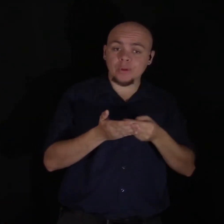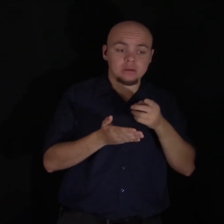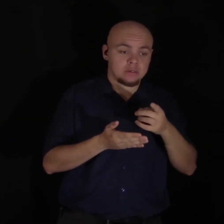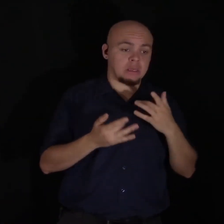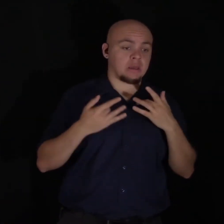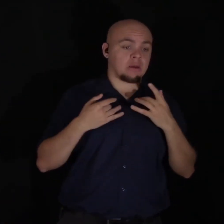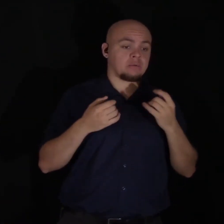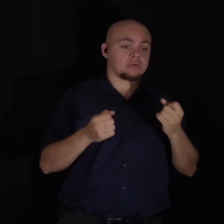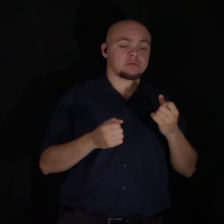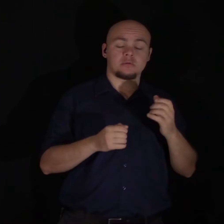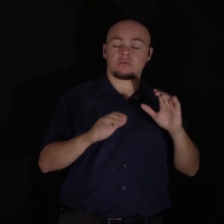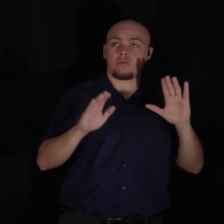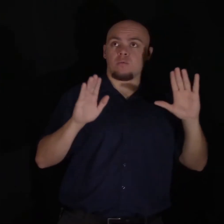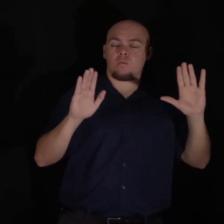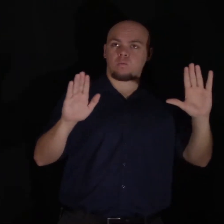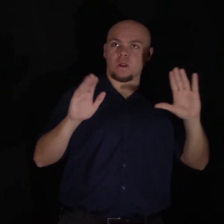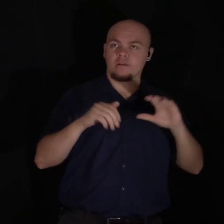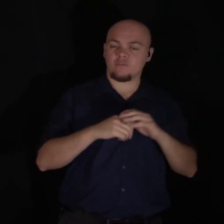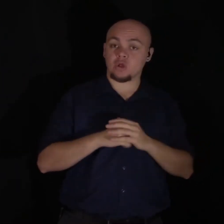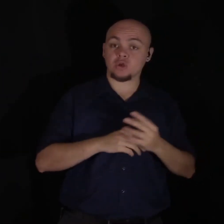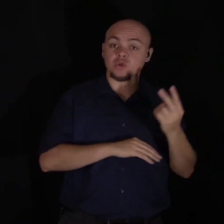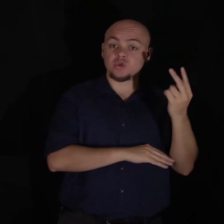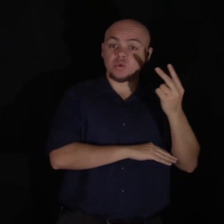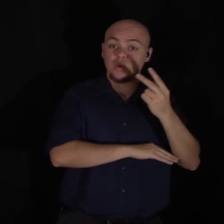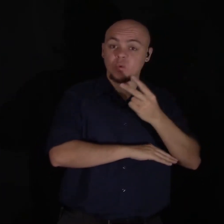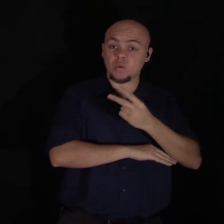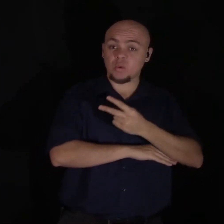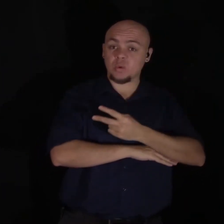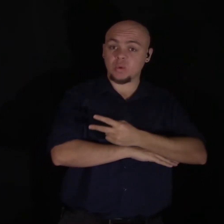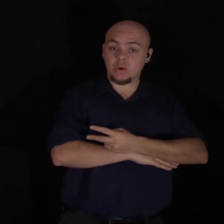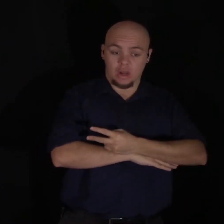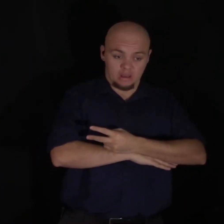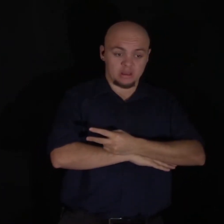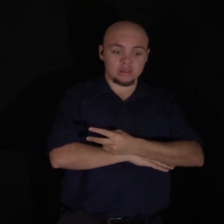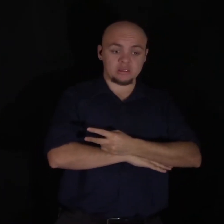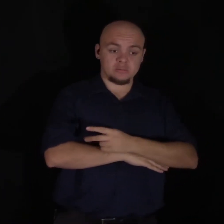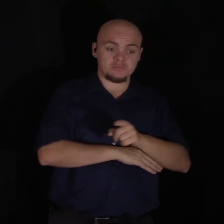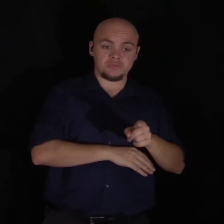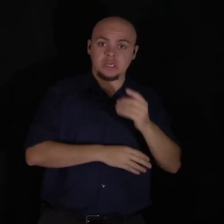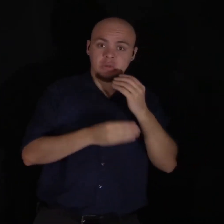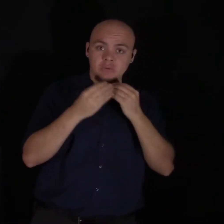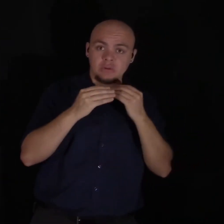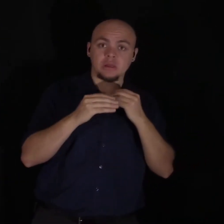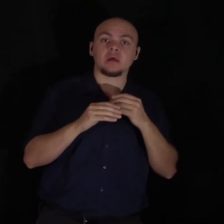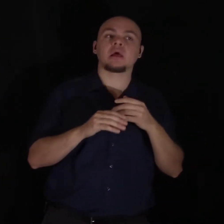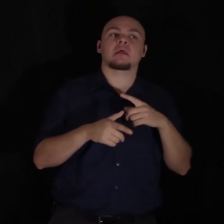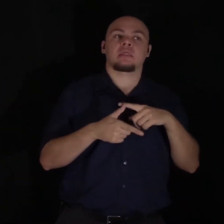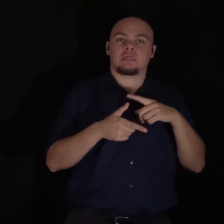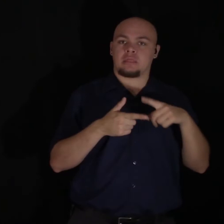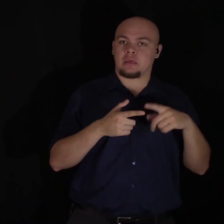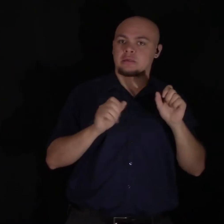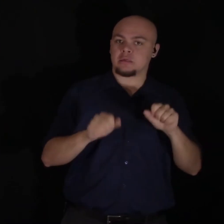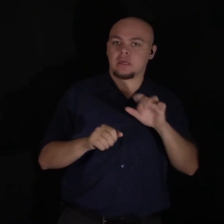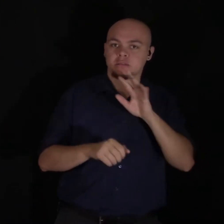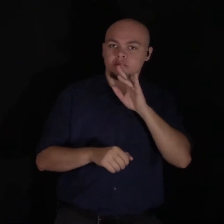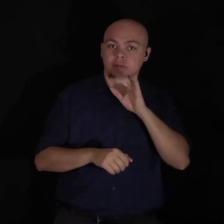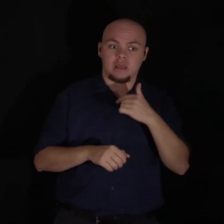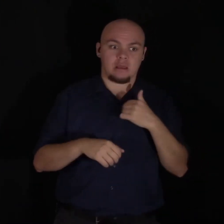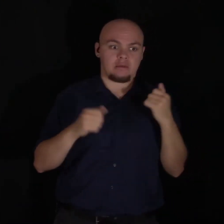wonderfully. 2 days passed in this manner before he was able to speak, and I often feared that his